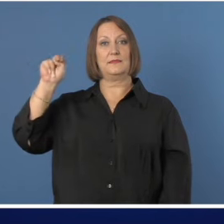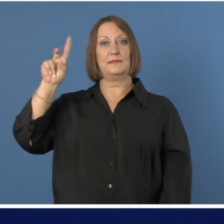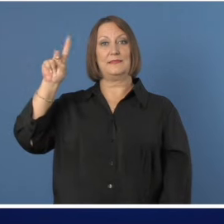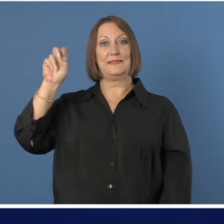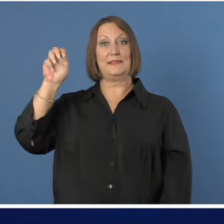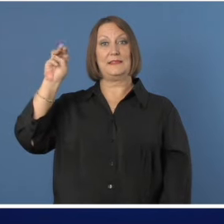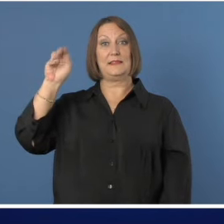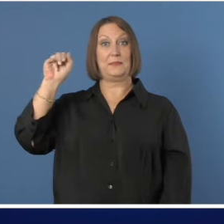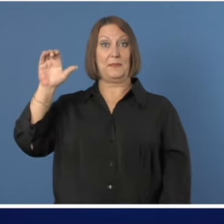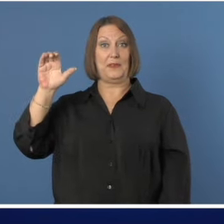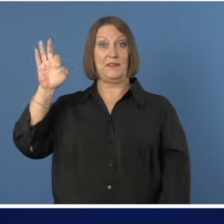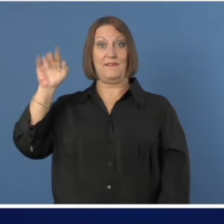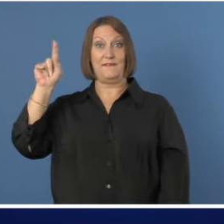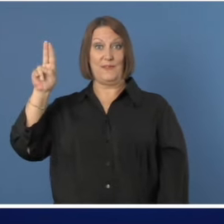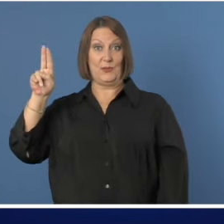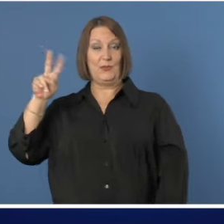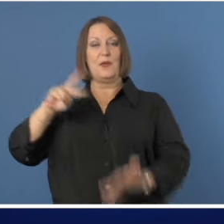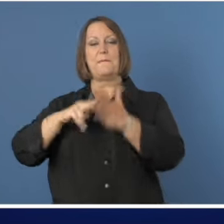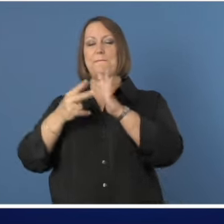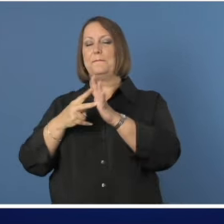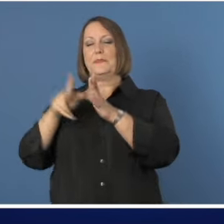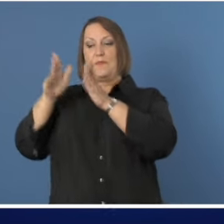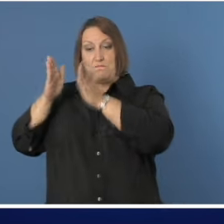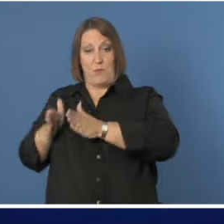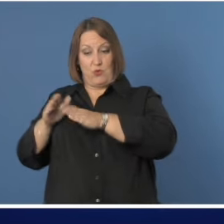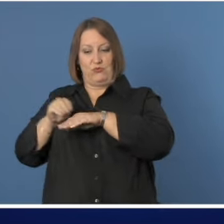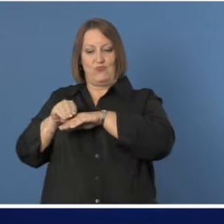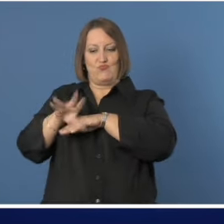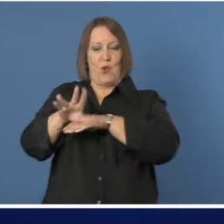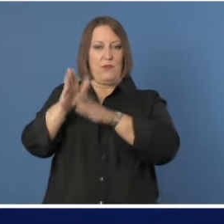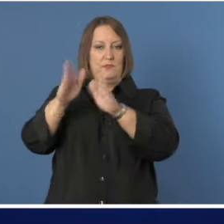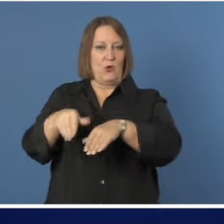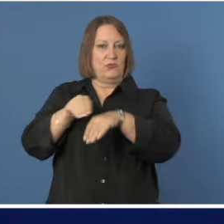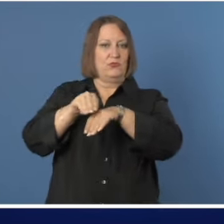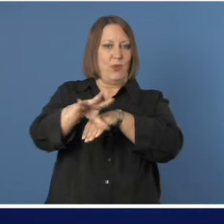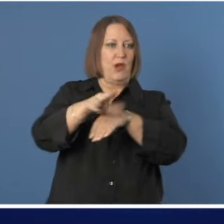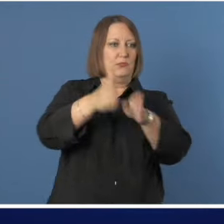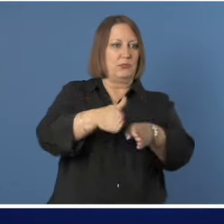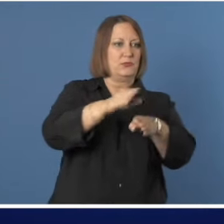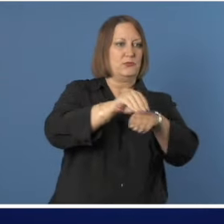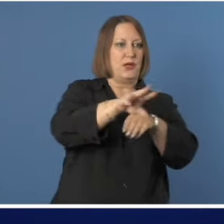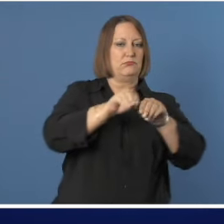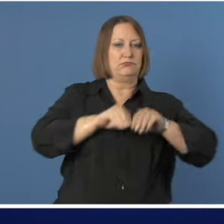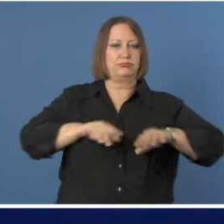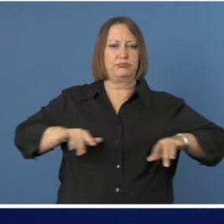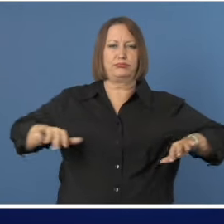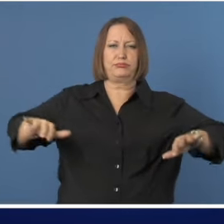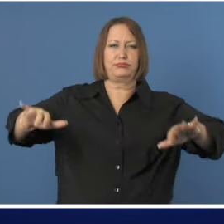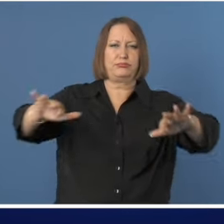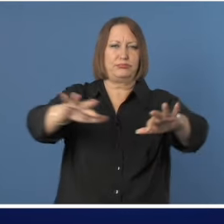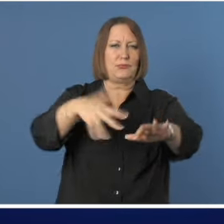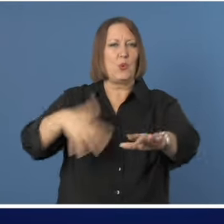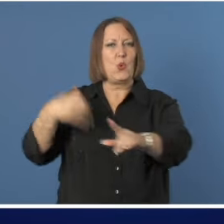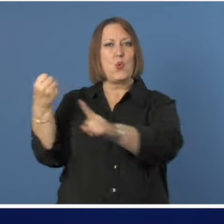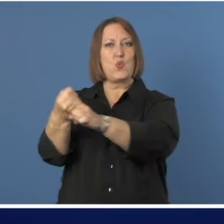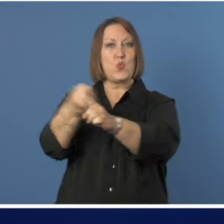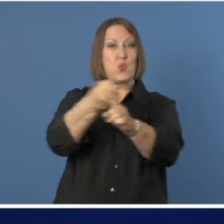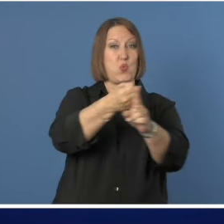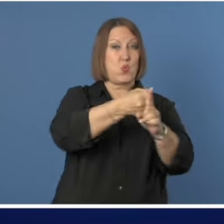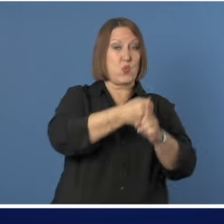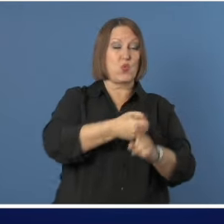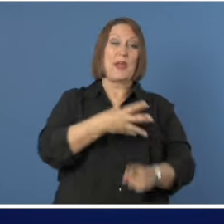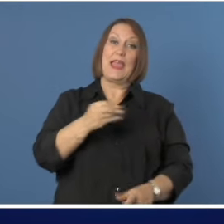Pandemic flu spreads easily from person to person and can cause serious illness because people